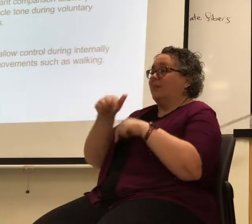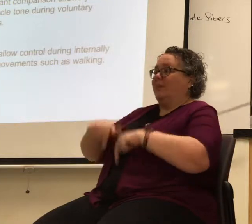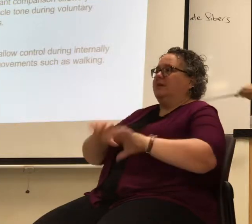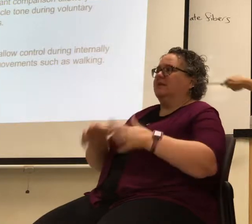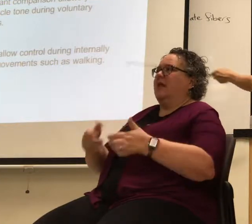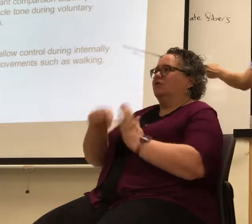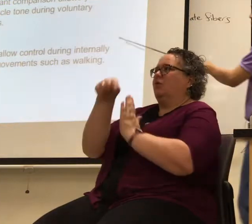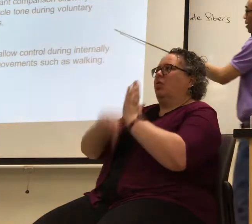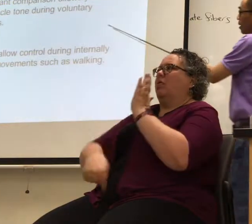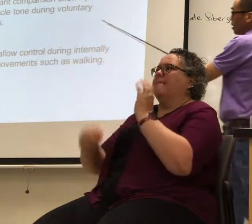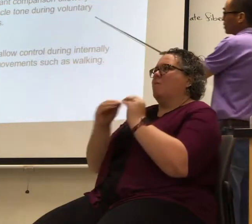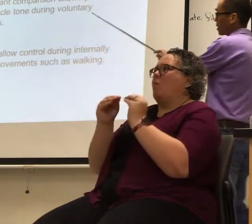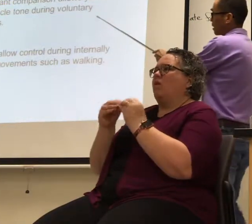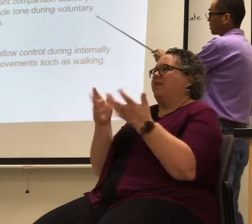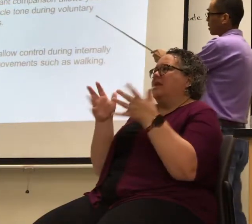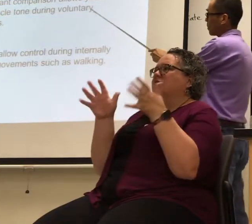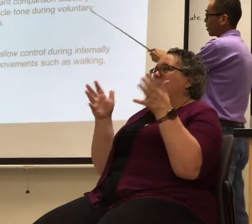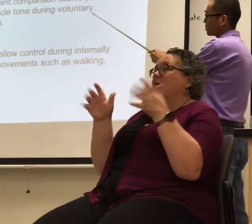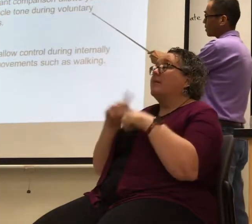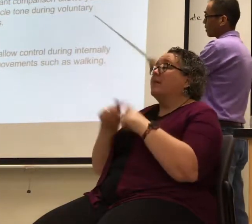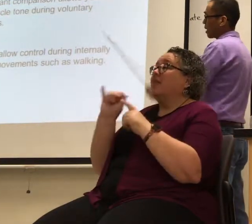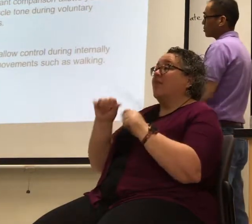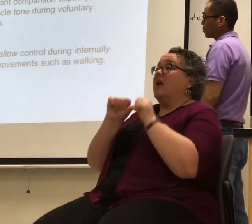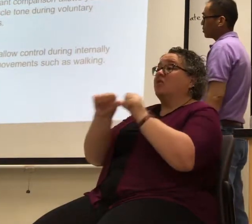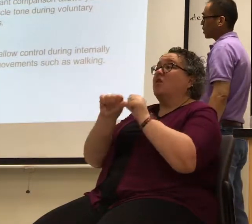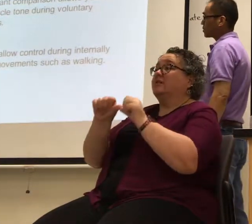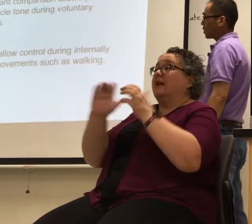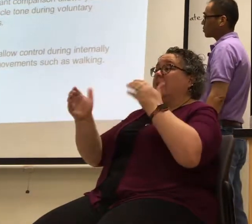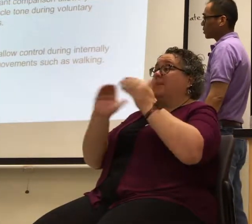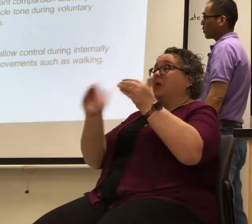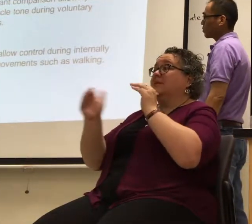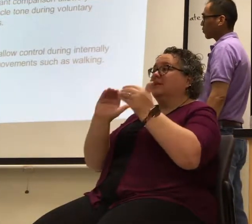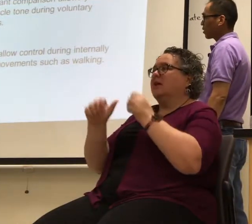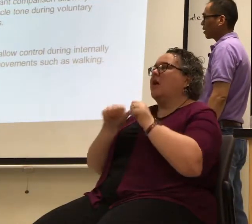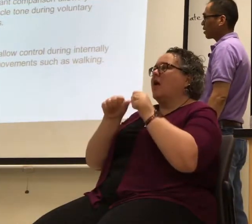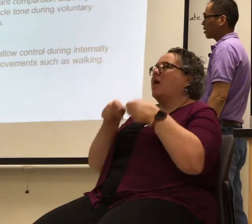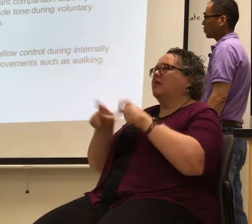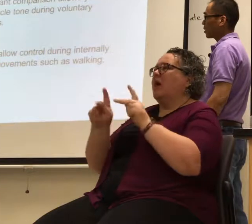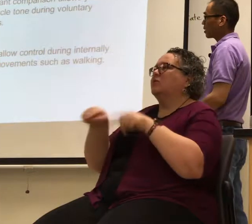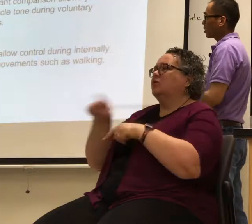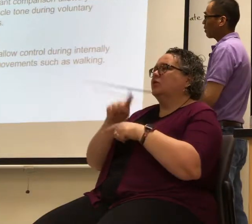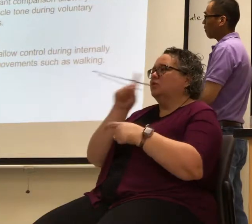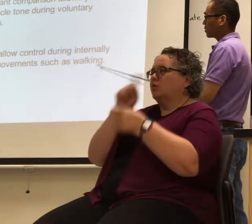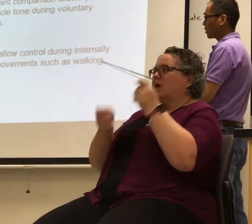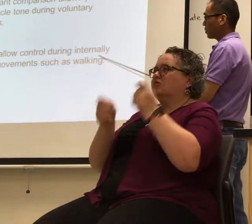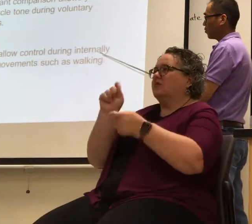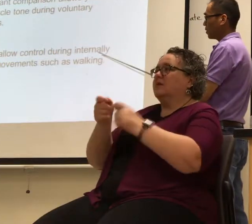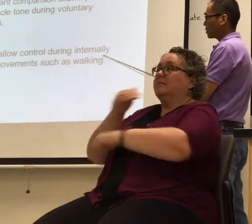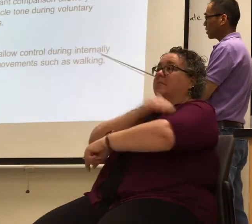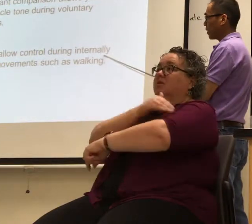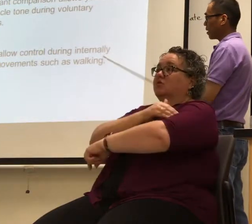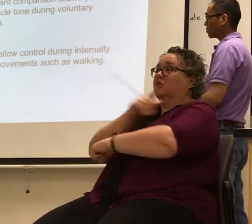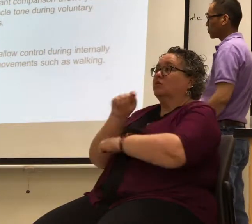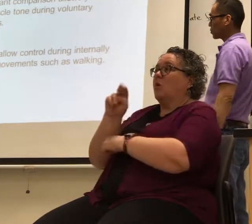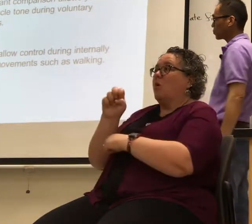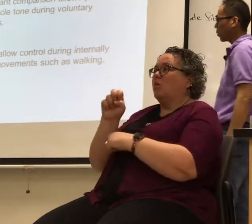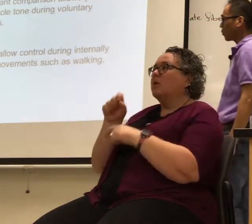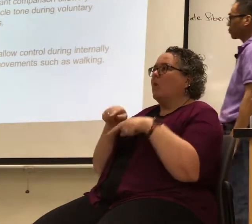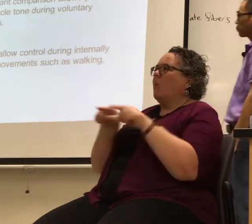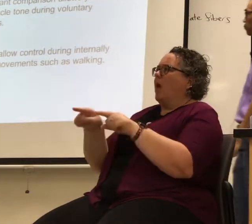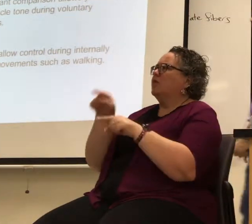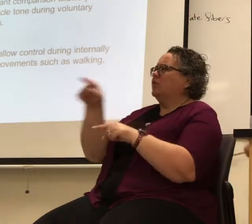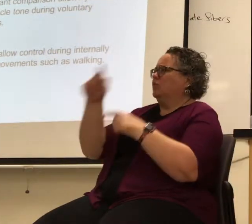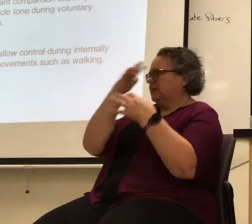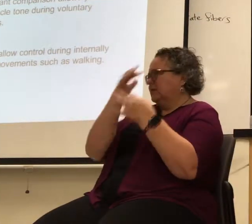is this constant comparison allows you to adjust muscle tone during voluntary movements. It may also